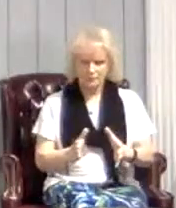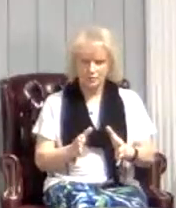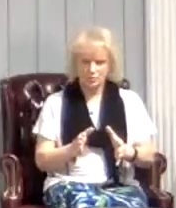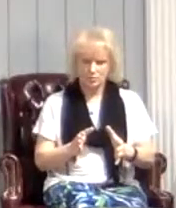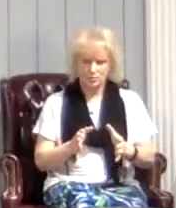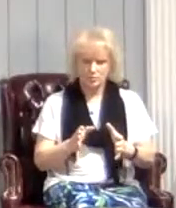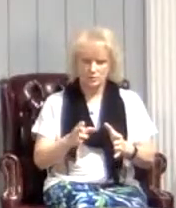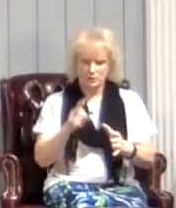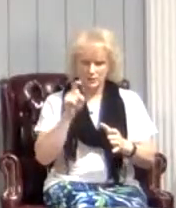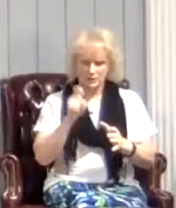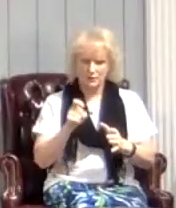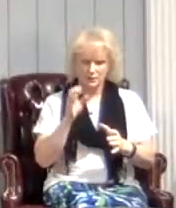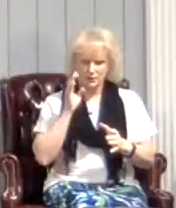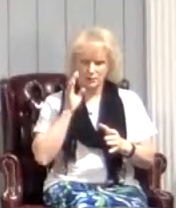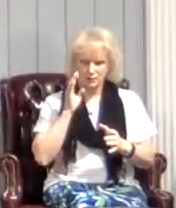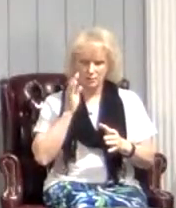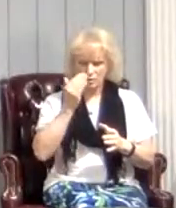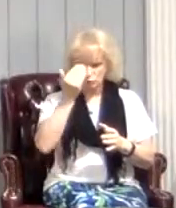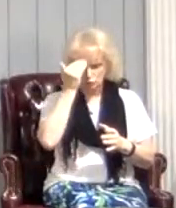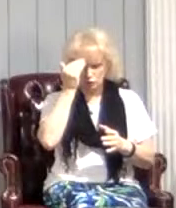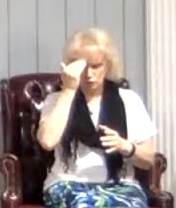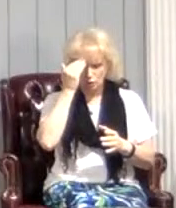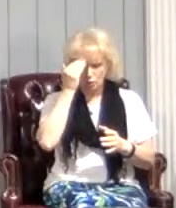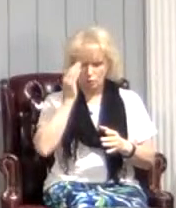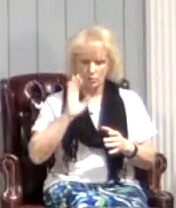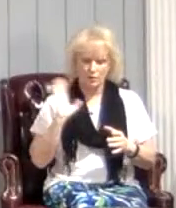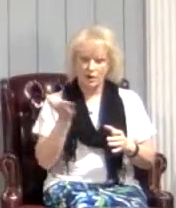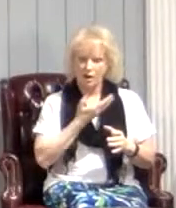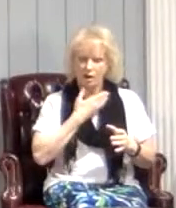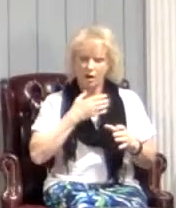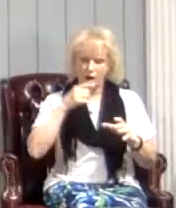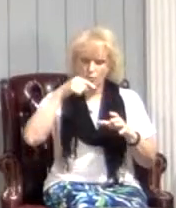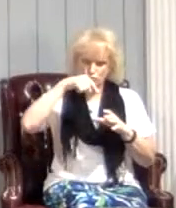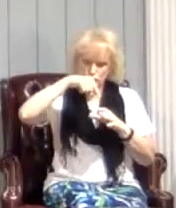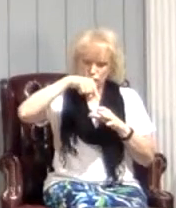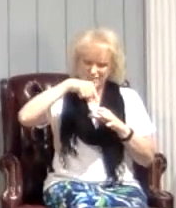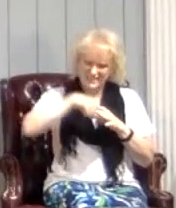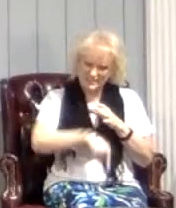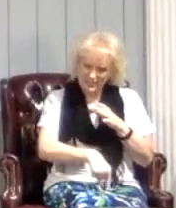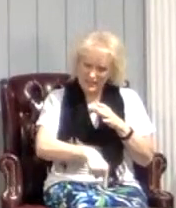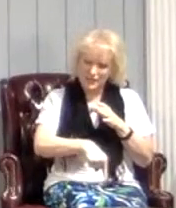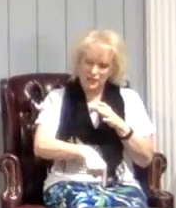need to be certain that our roots are dug deeply.